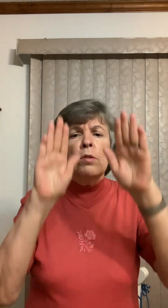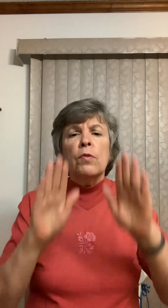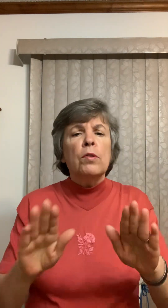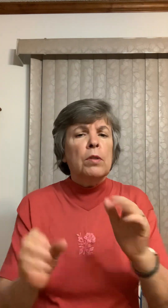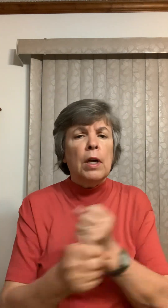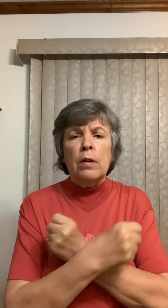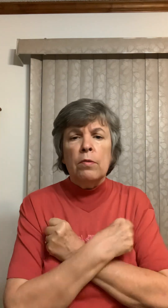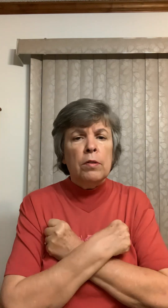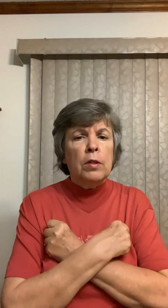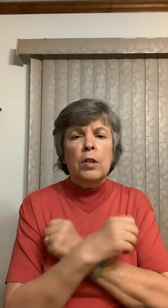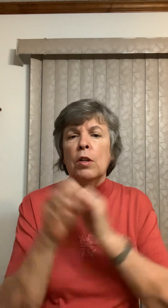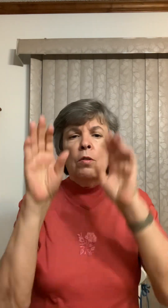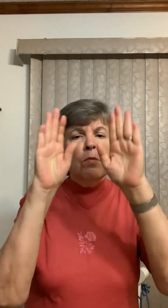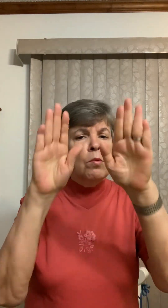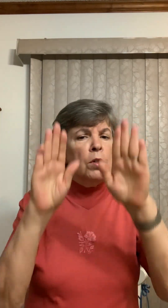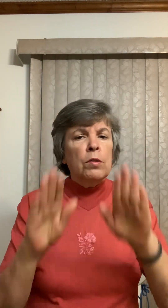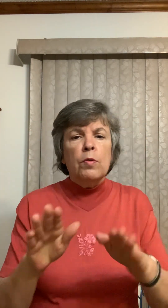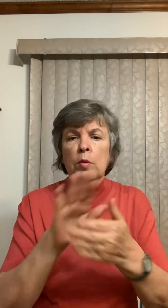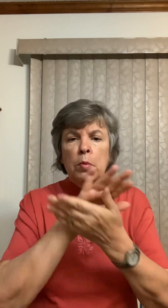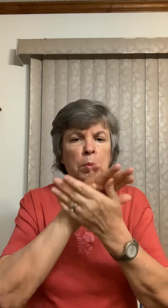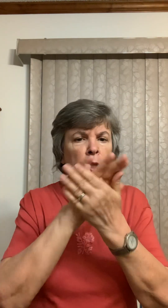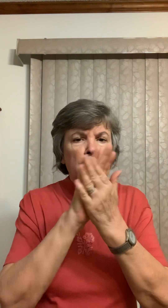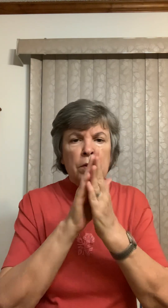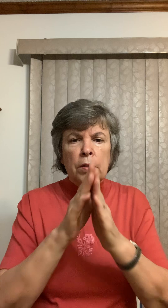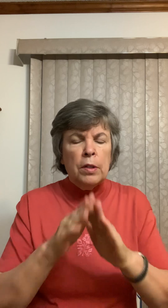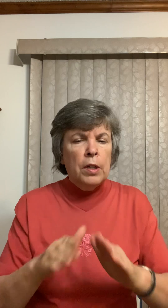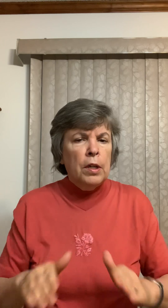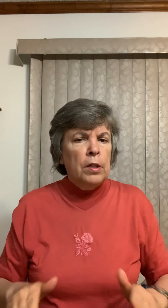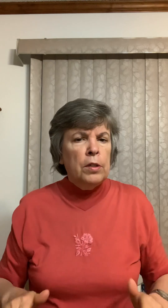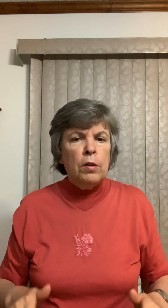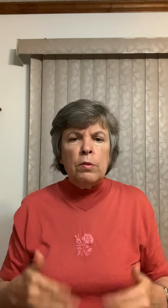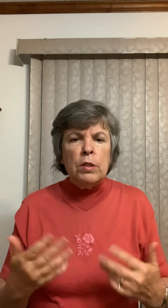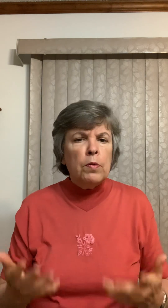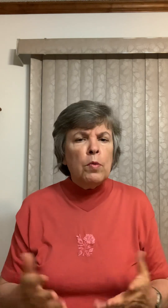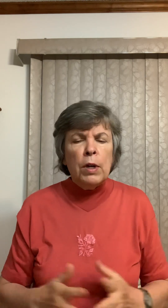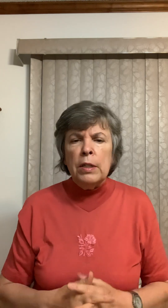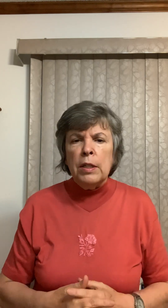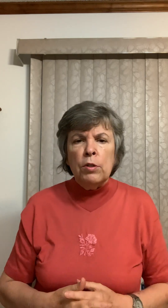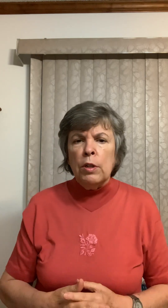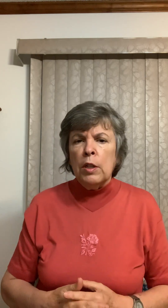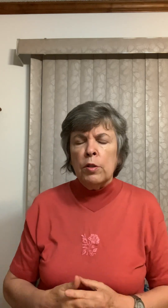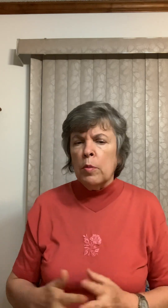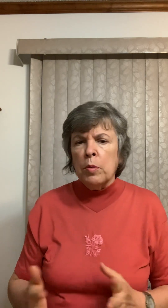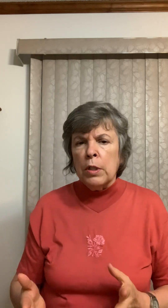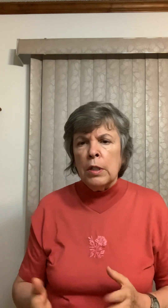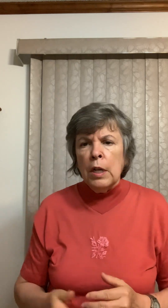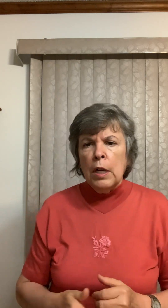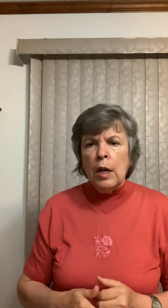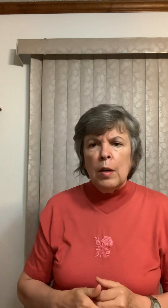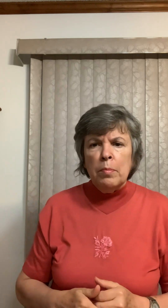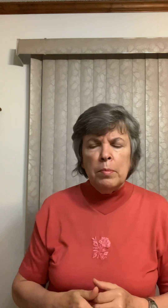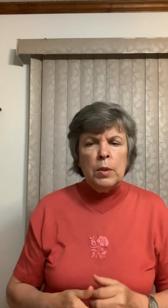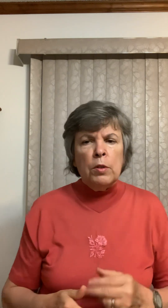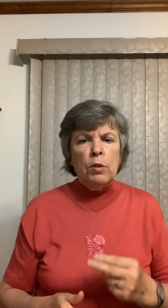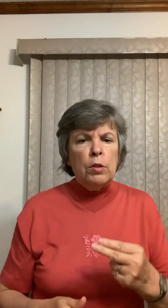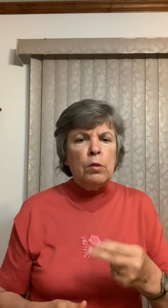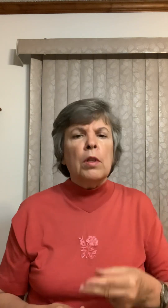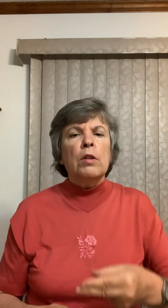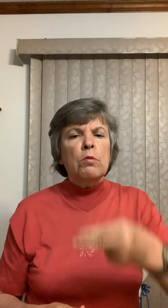wonderful love, wonderful peace. There are different ways that you can interpret it. So you can do the literal,